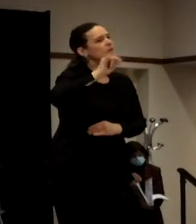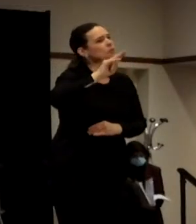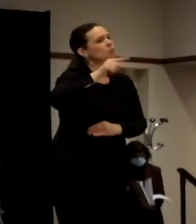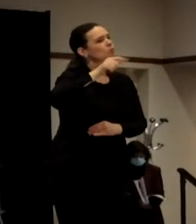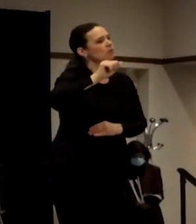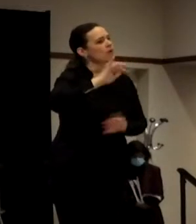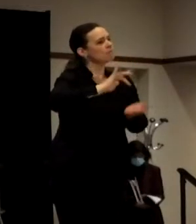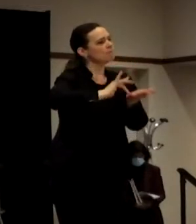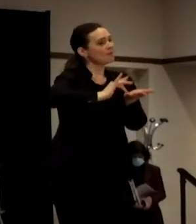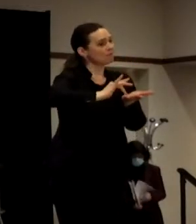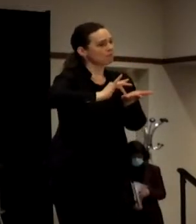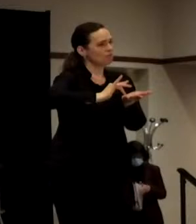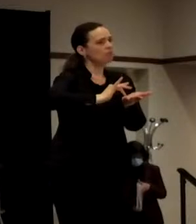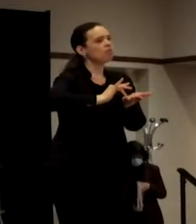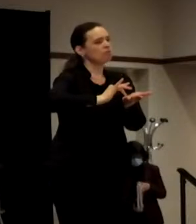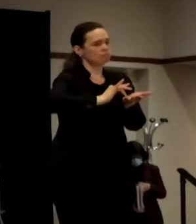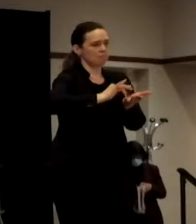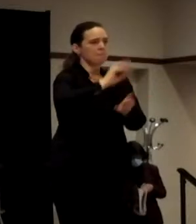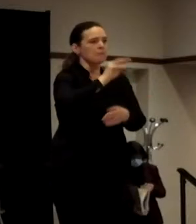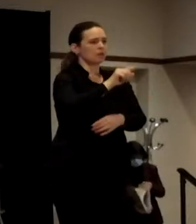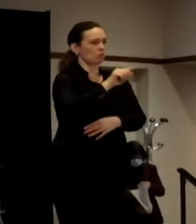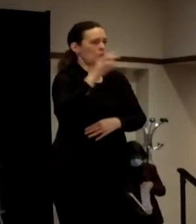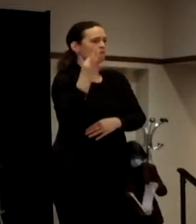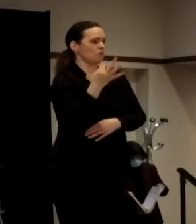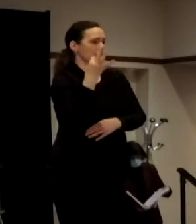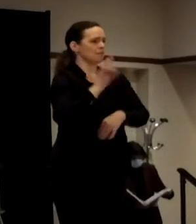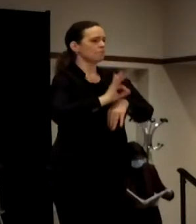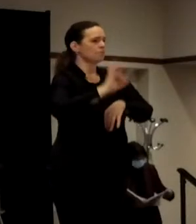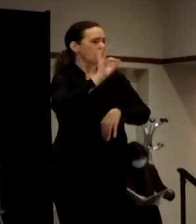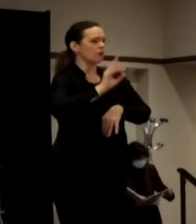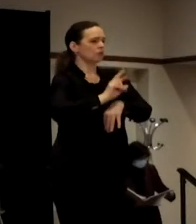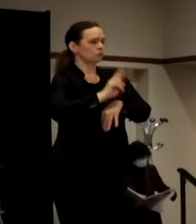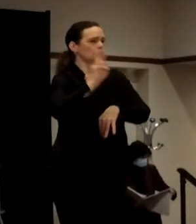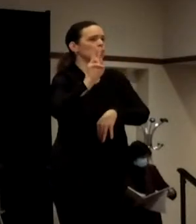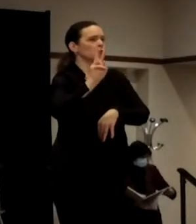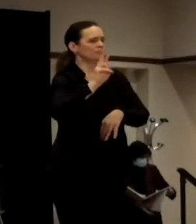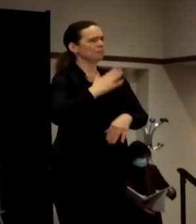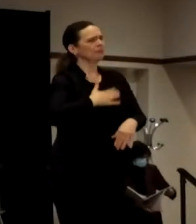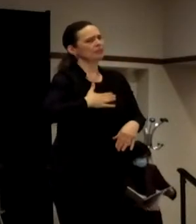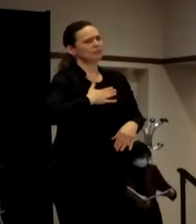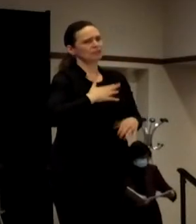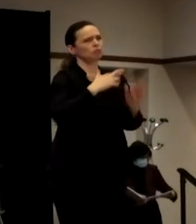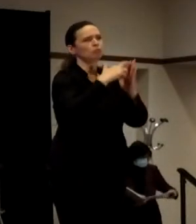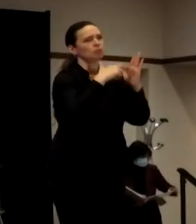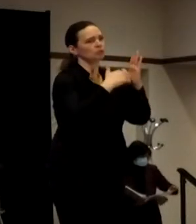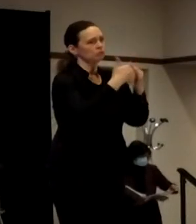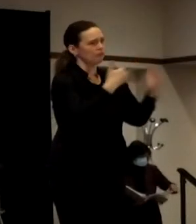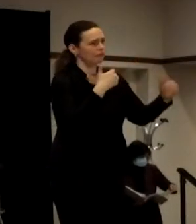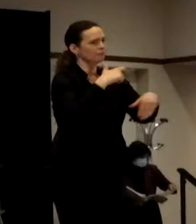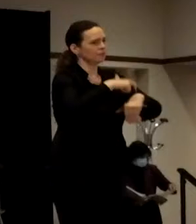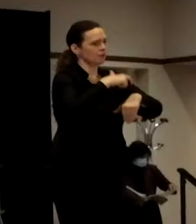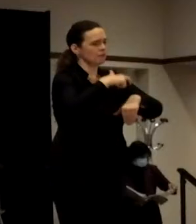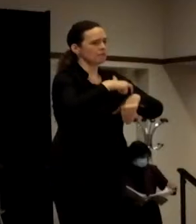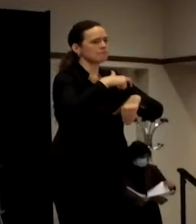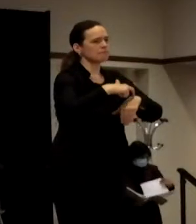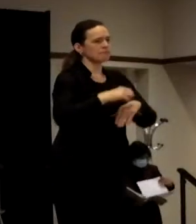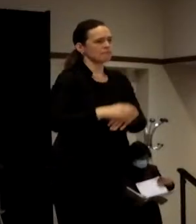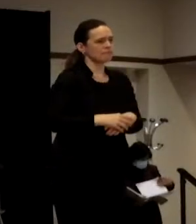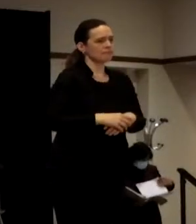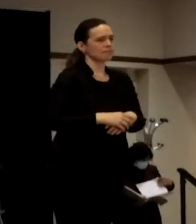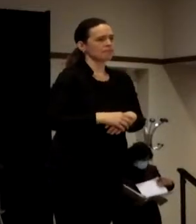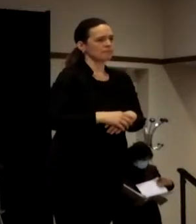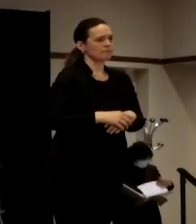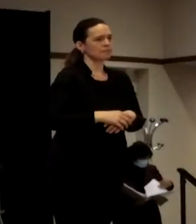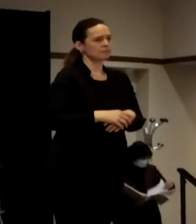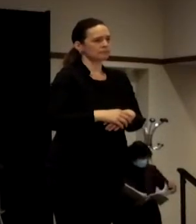here to Upstate is going to do weekend testing now for symptoms at Community Hospital, 11 to